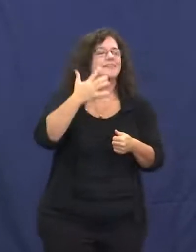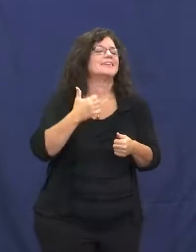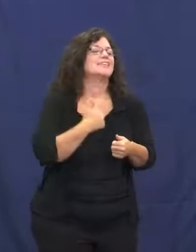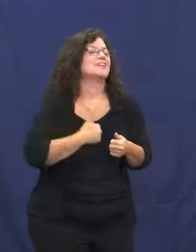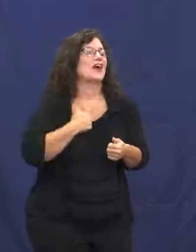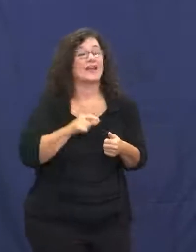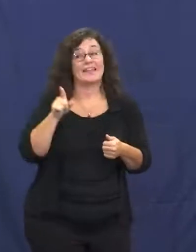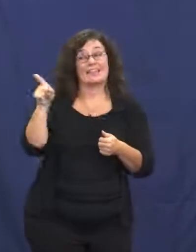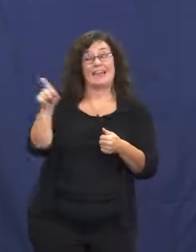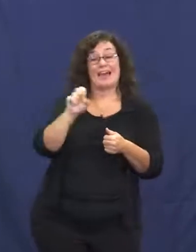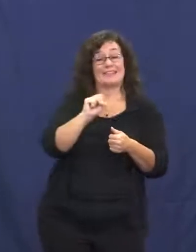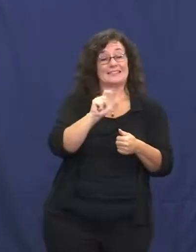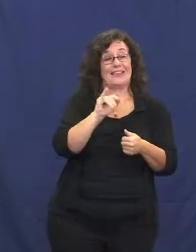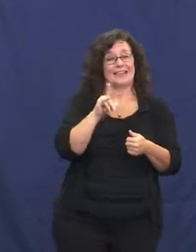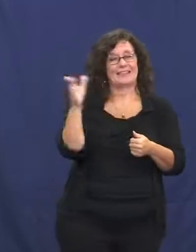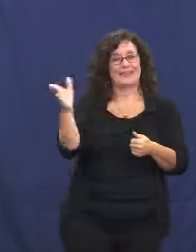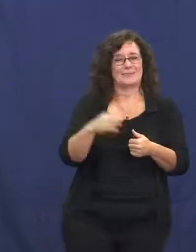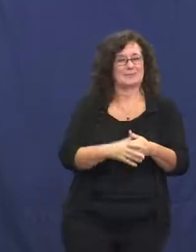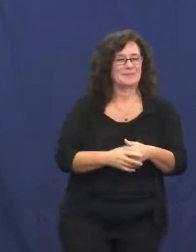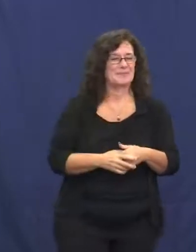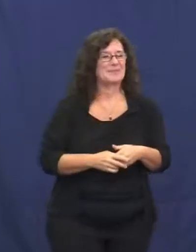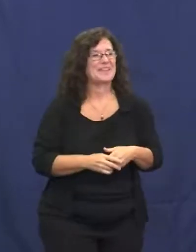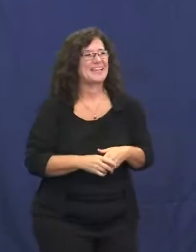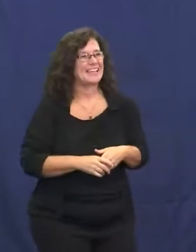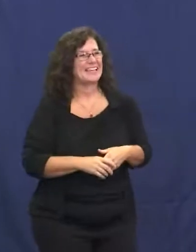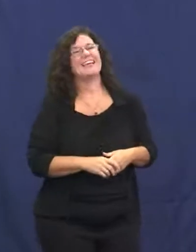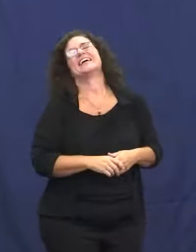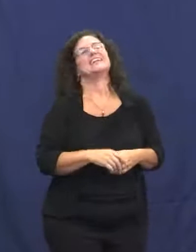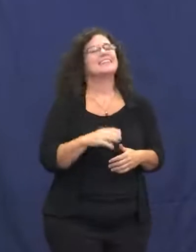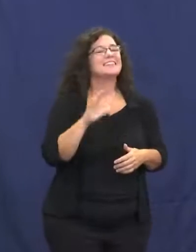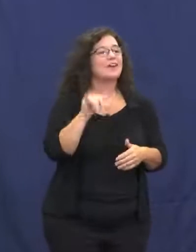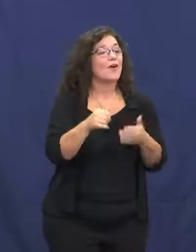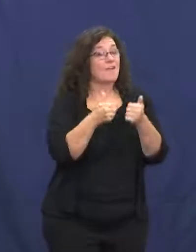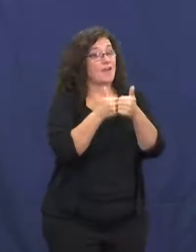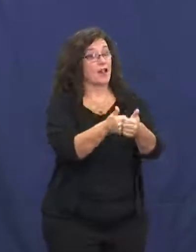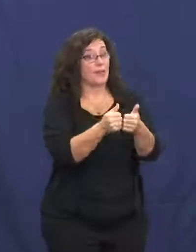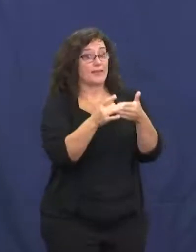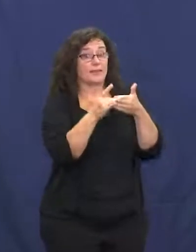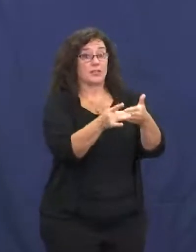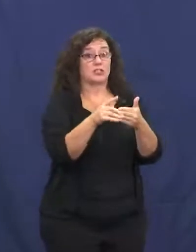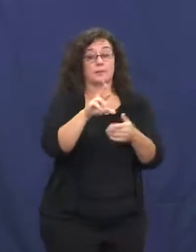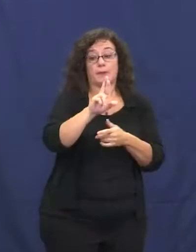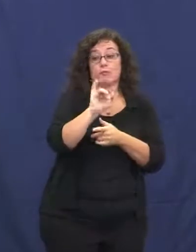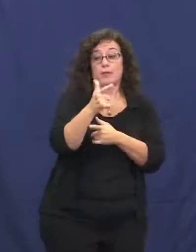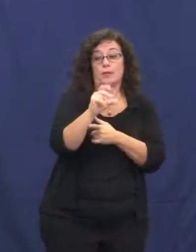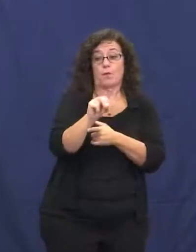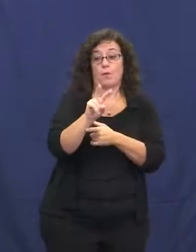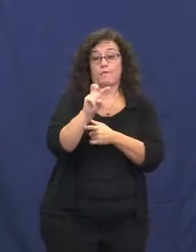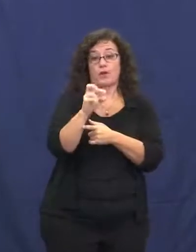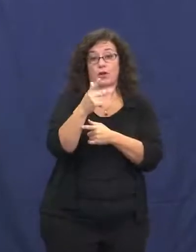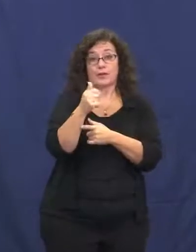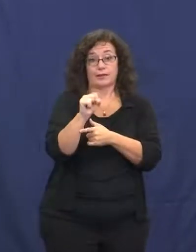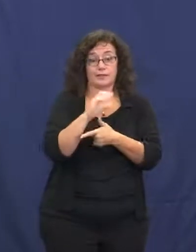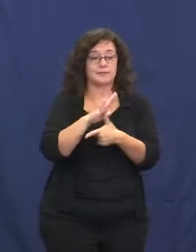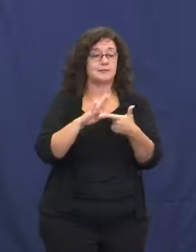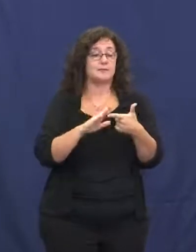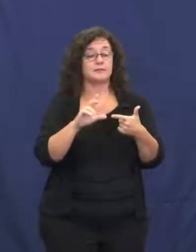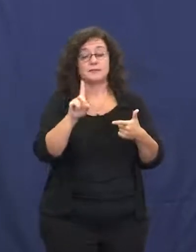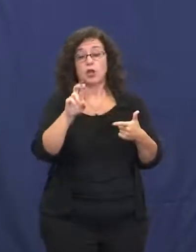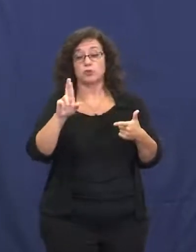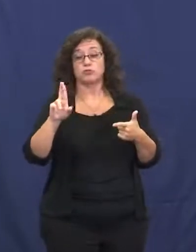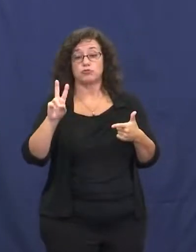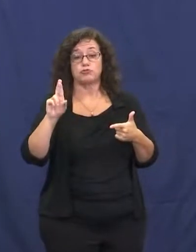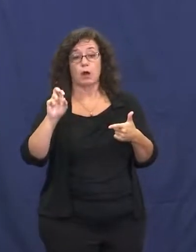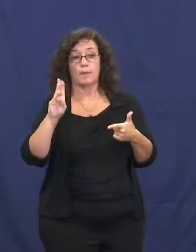go. But under the leadership of Rigoberto Vargas and Dr. Robert Levin, we continue